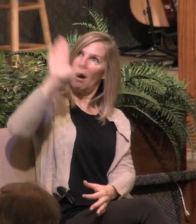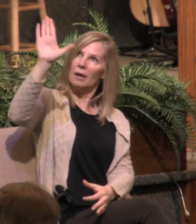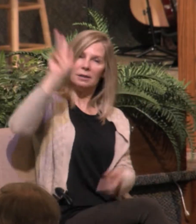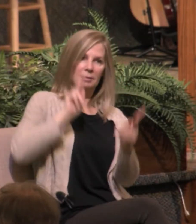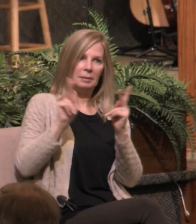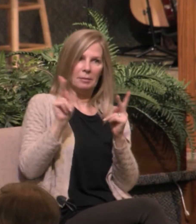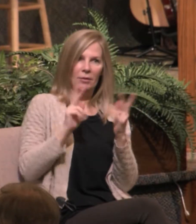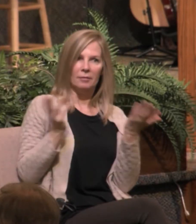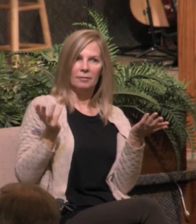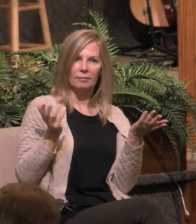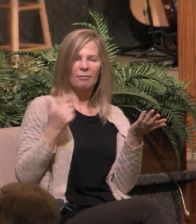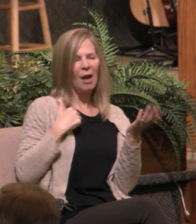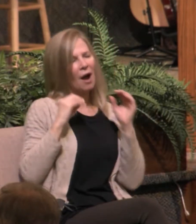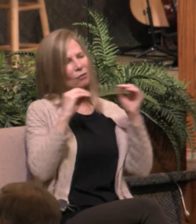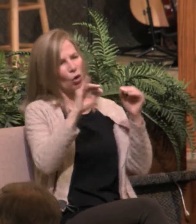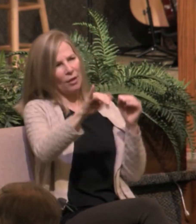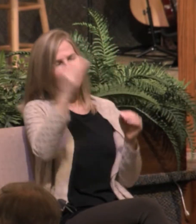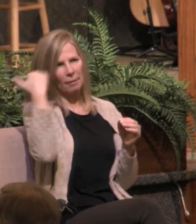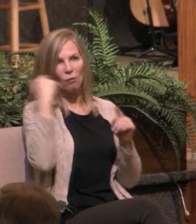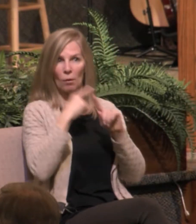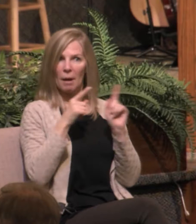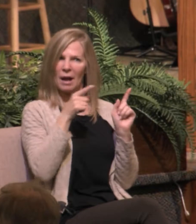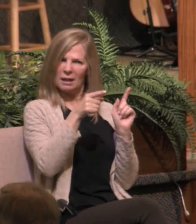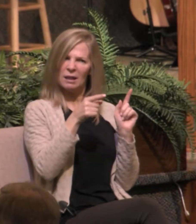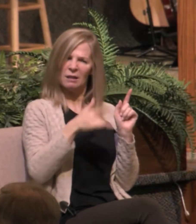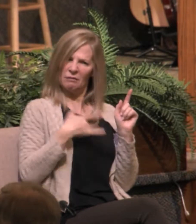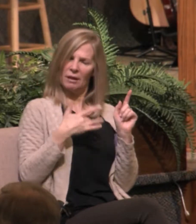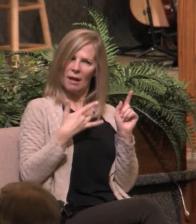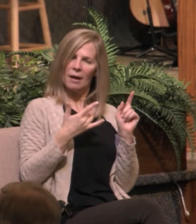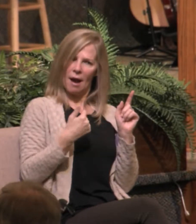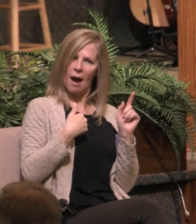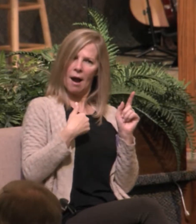And as I've taught on that before, he identified by